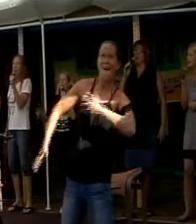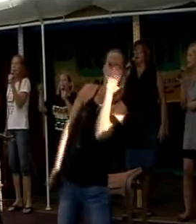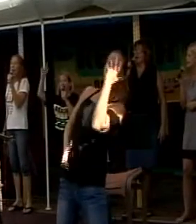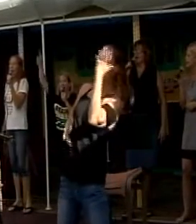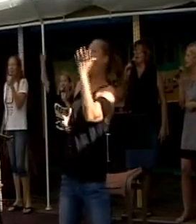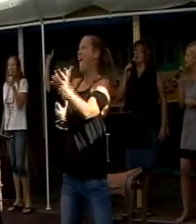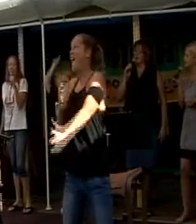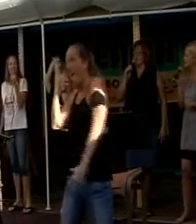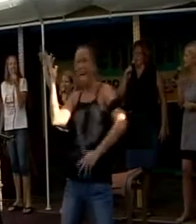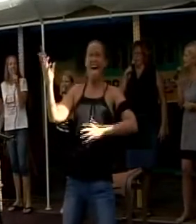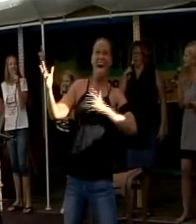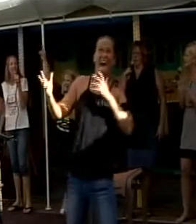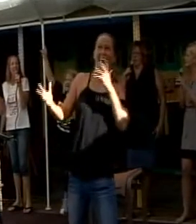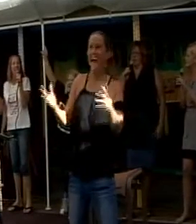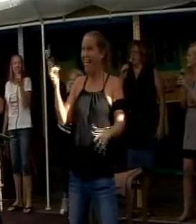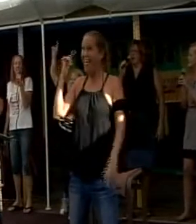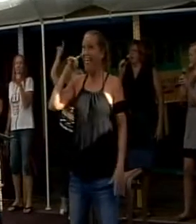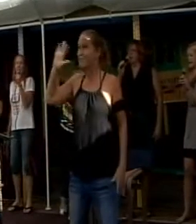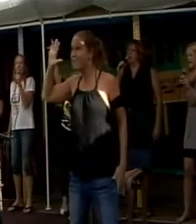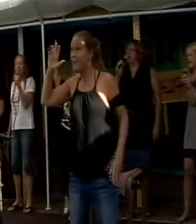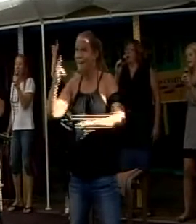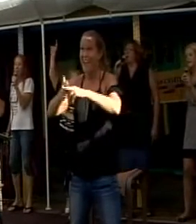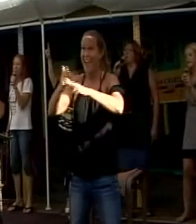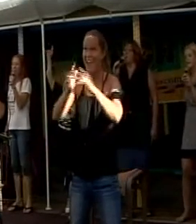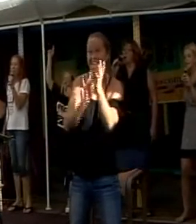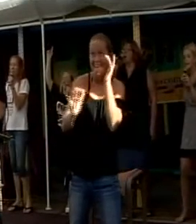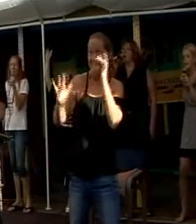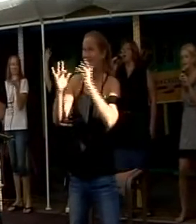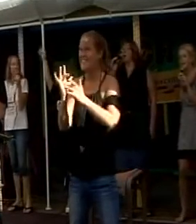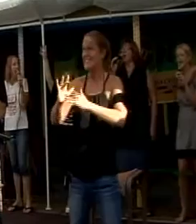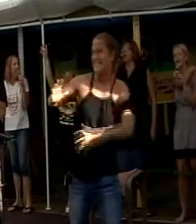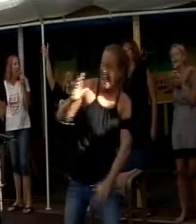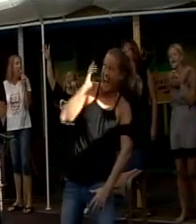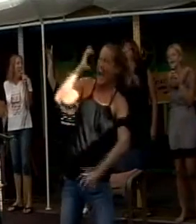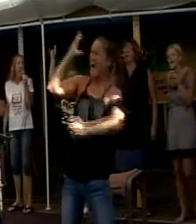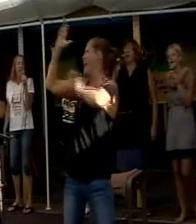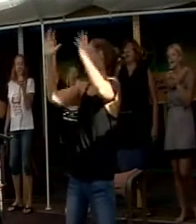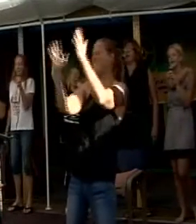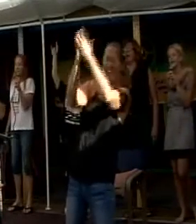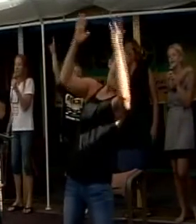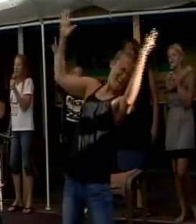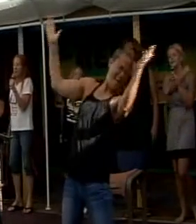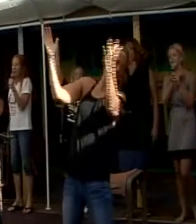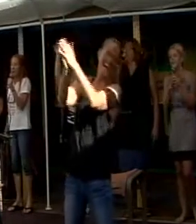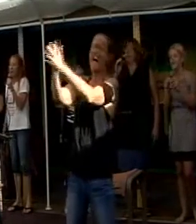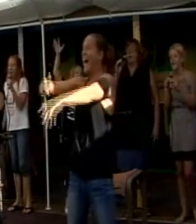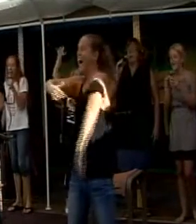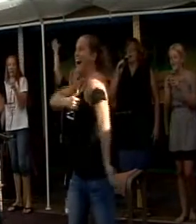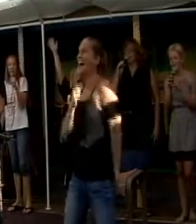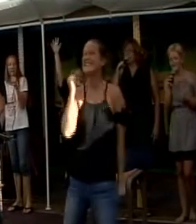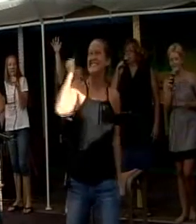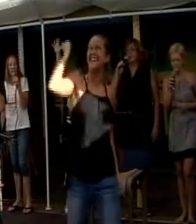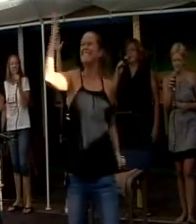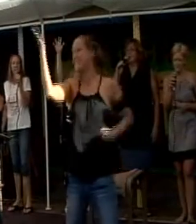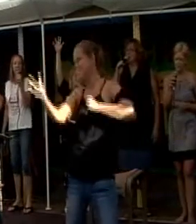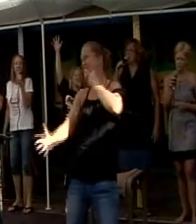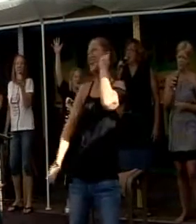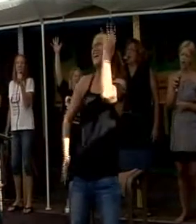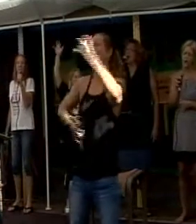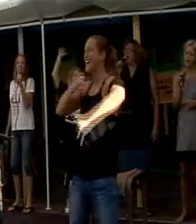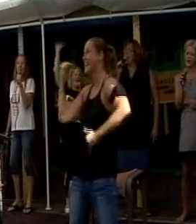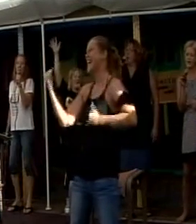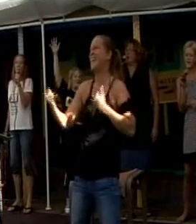roar at the sound of your name. I sing